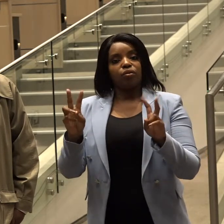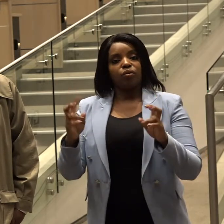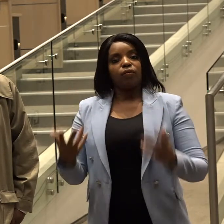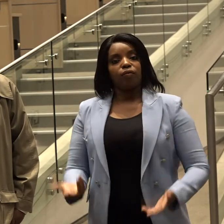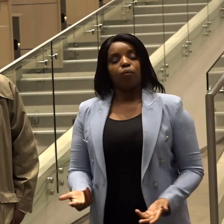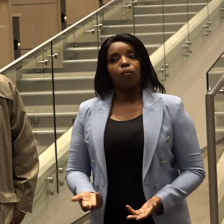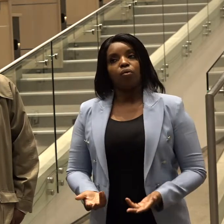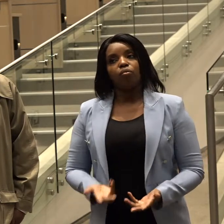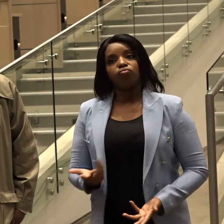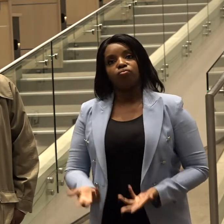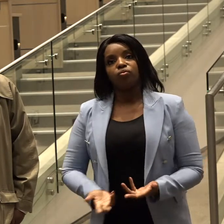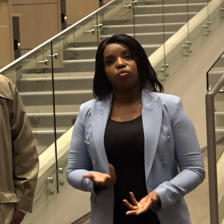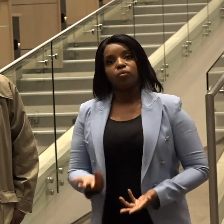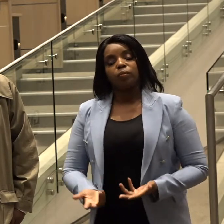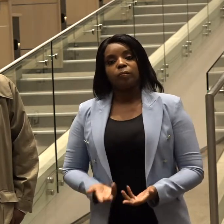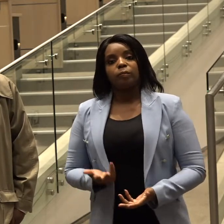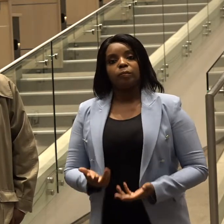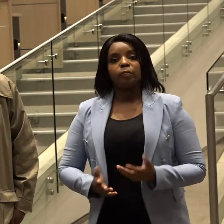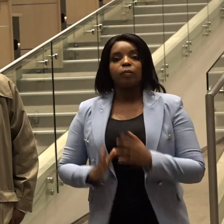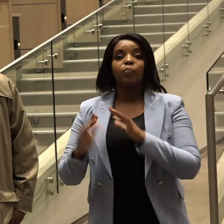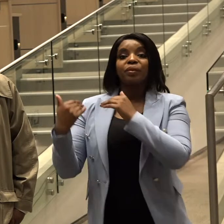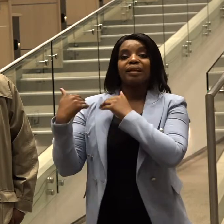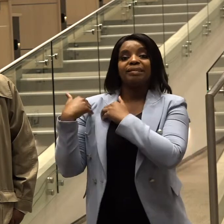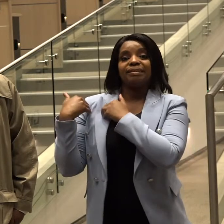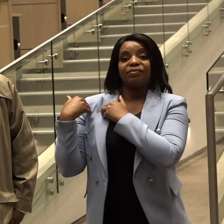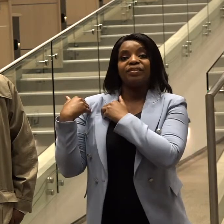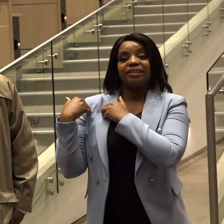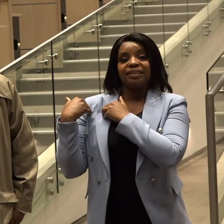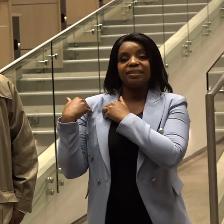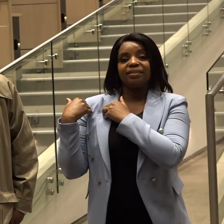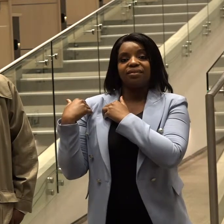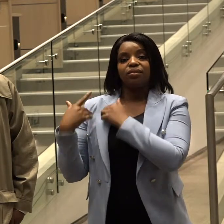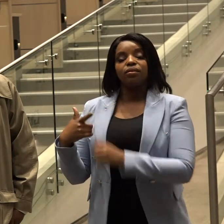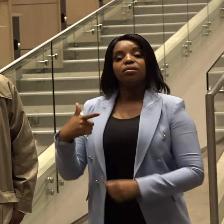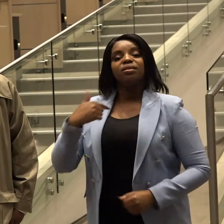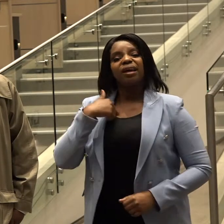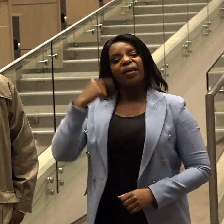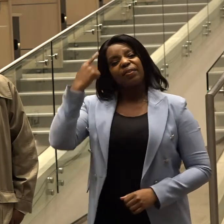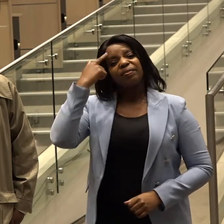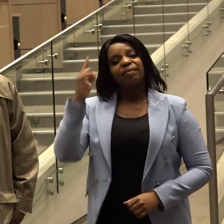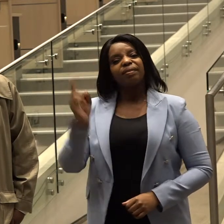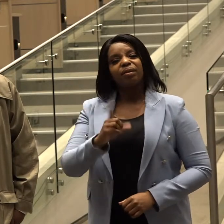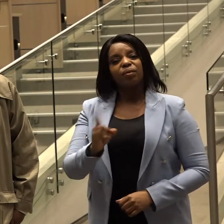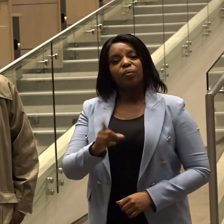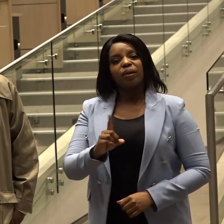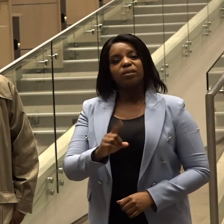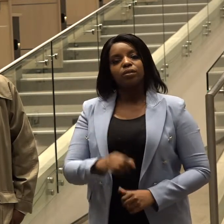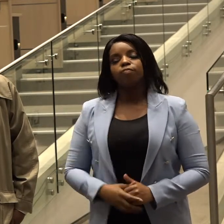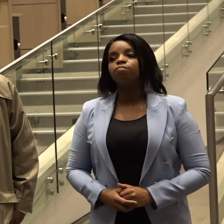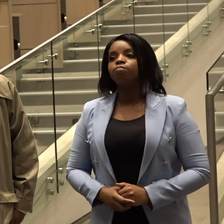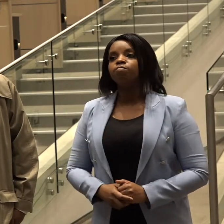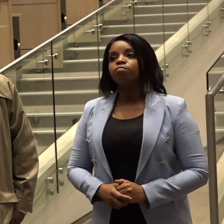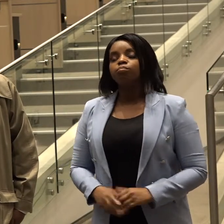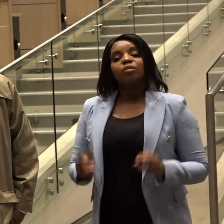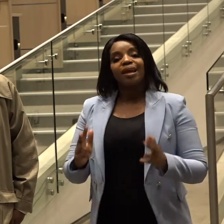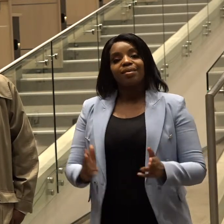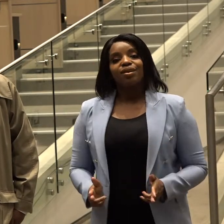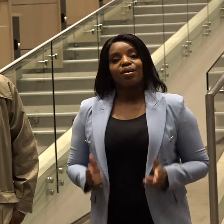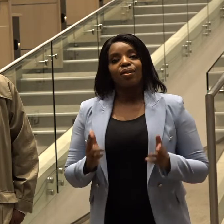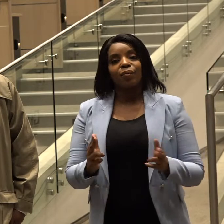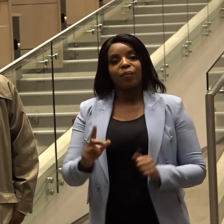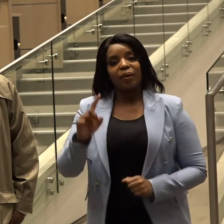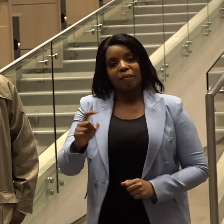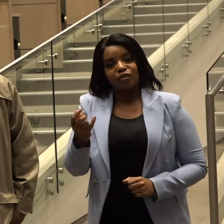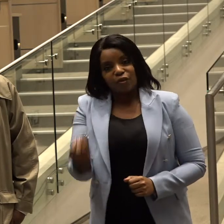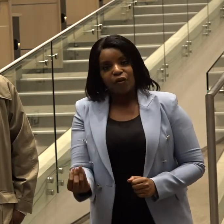the safety I think I really must have the camera sort of so